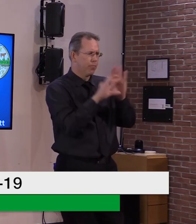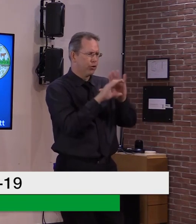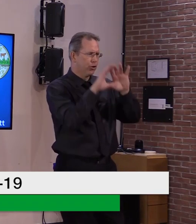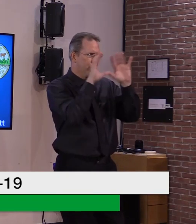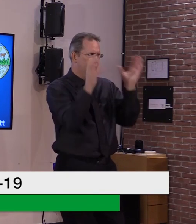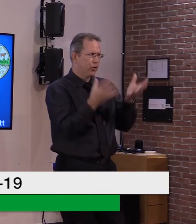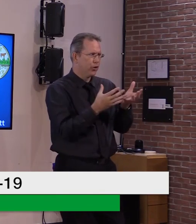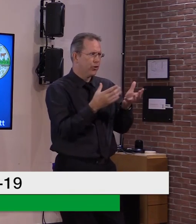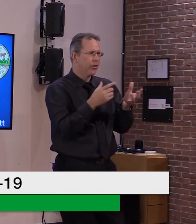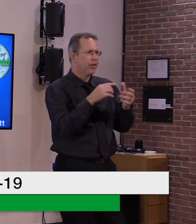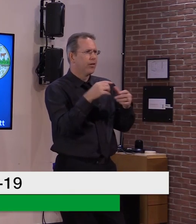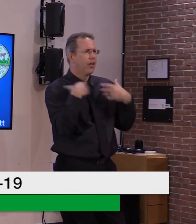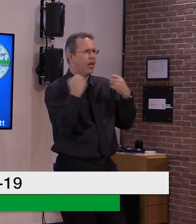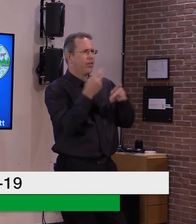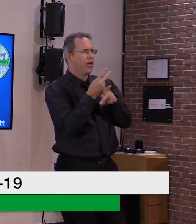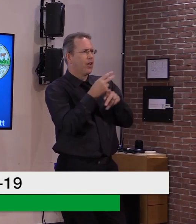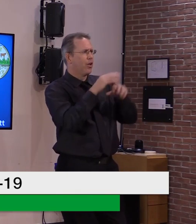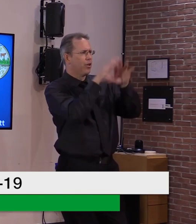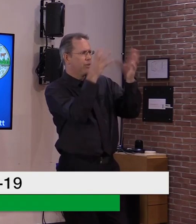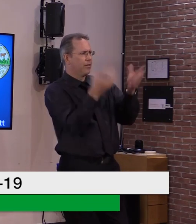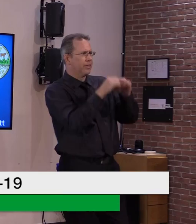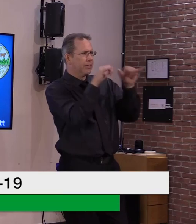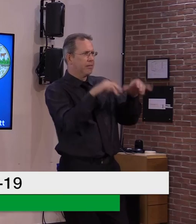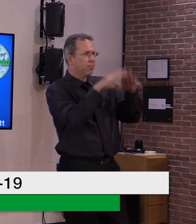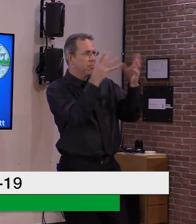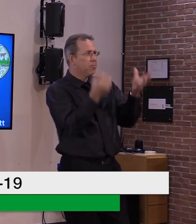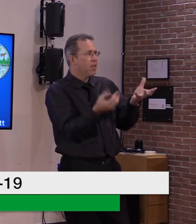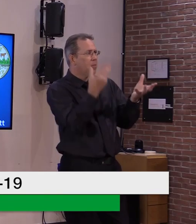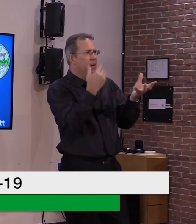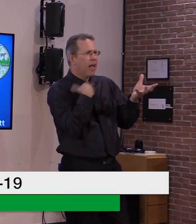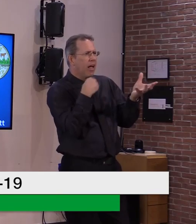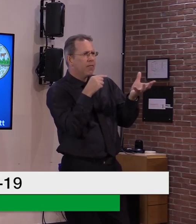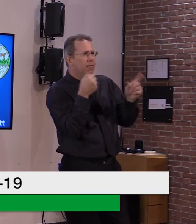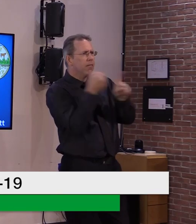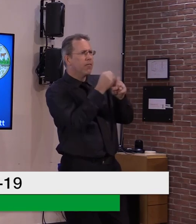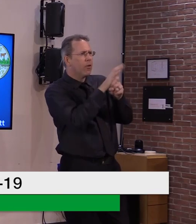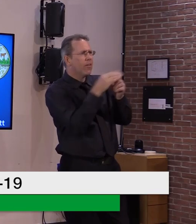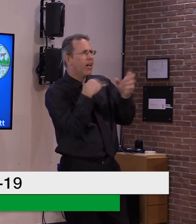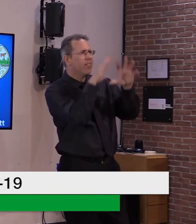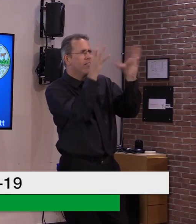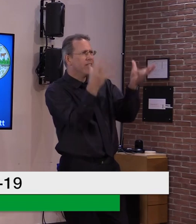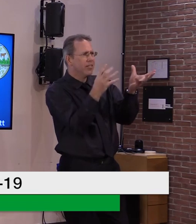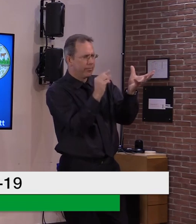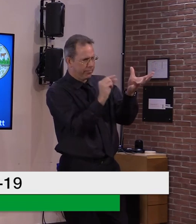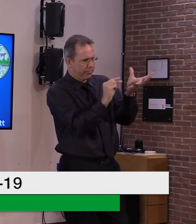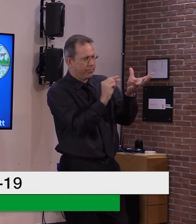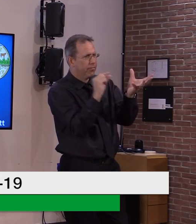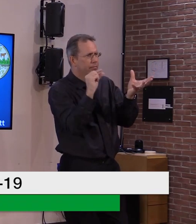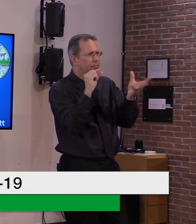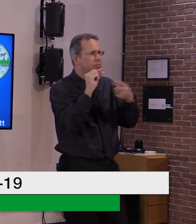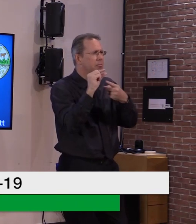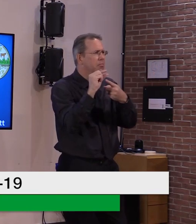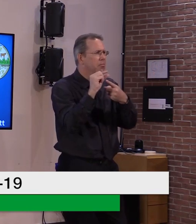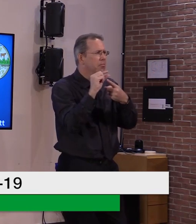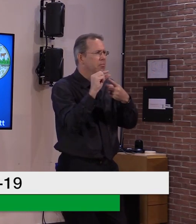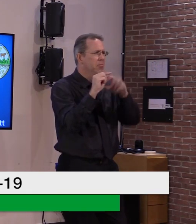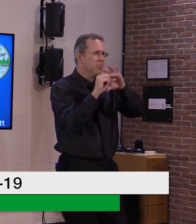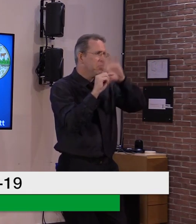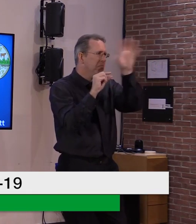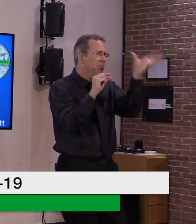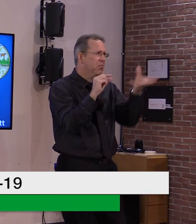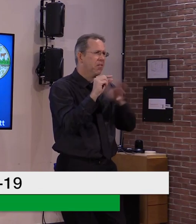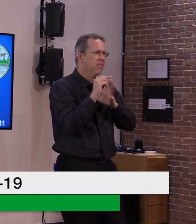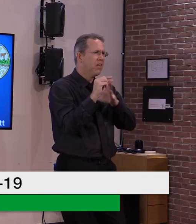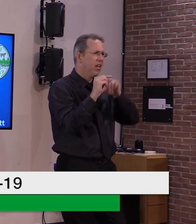number still which is also testimony to how safe they try to keep themselves with the use of personal